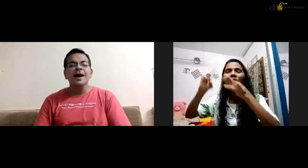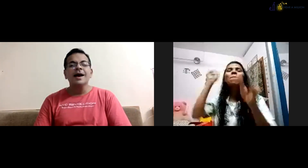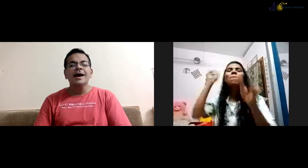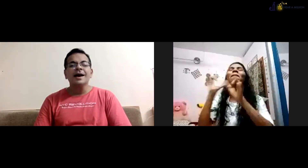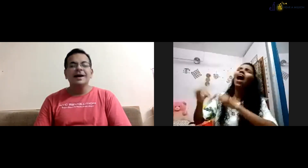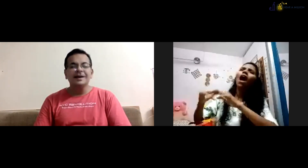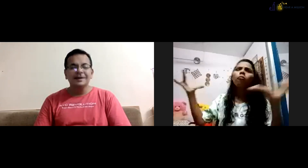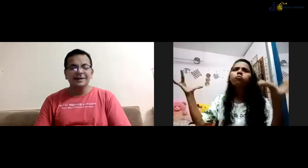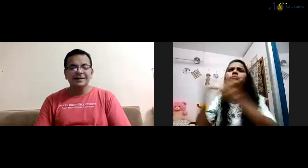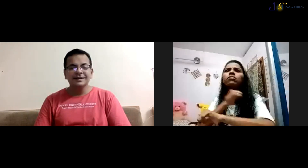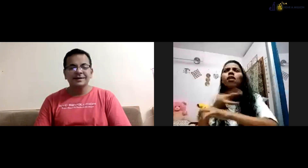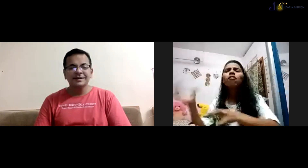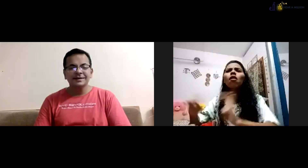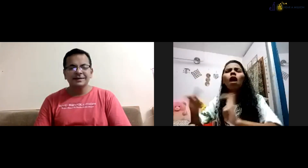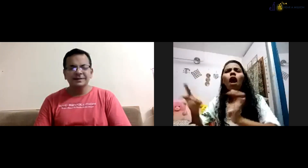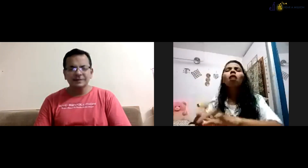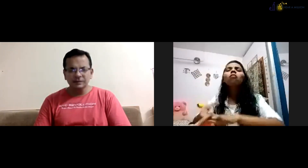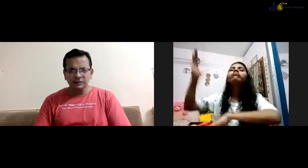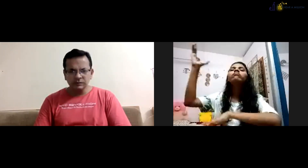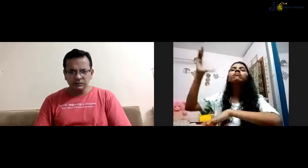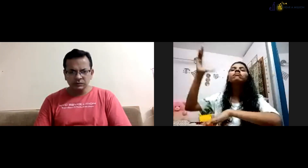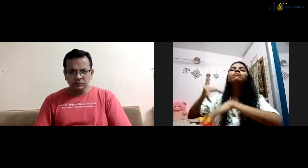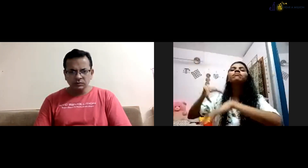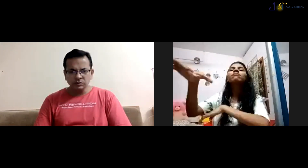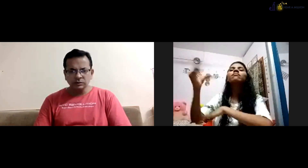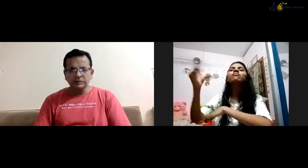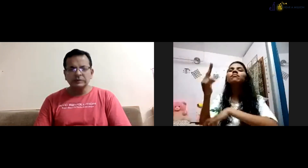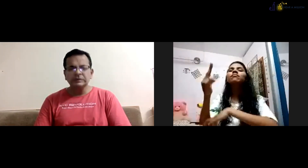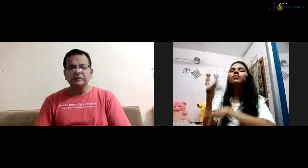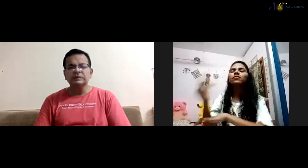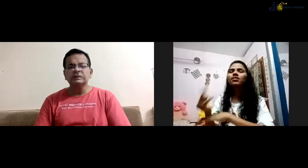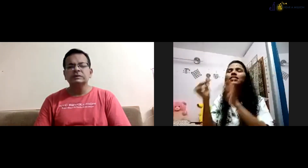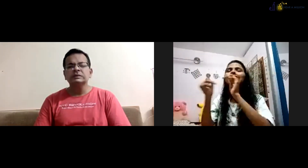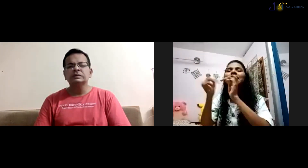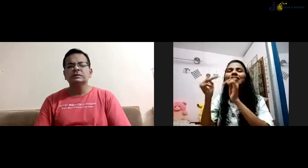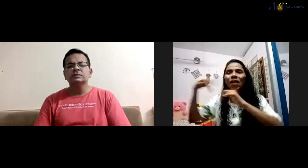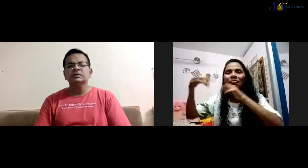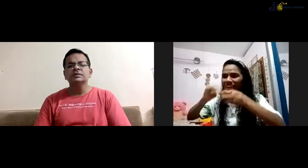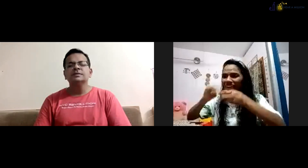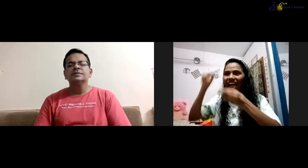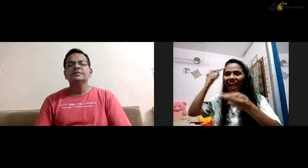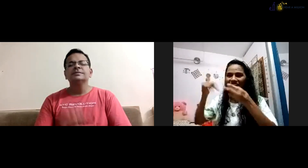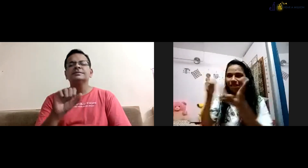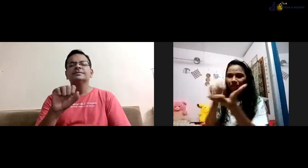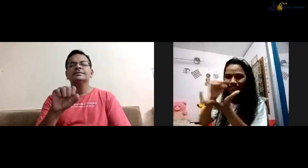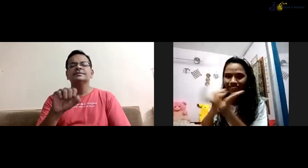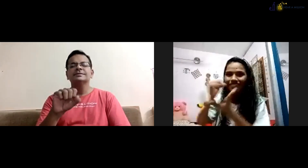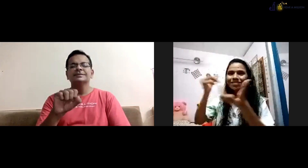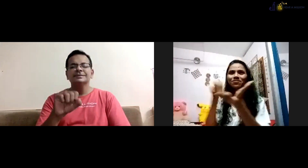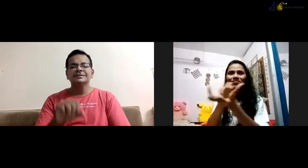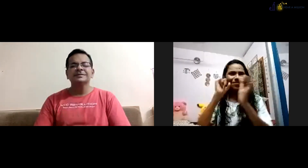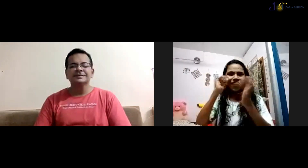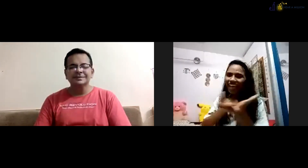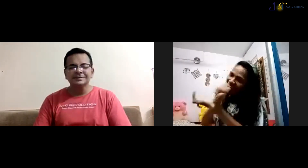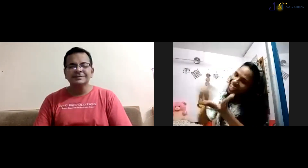for me. But I remember that I was applying nail paint. So then I was thinking, where is my legs? What